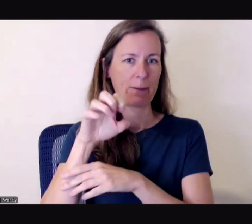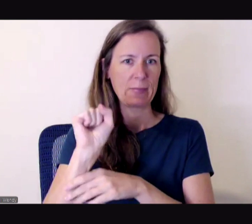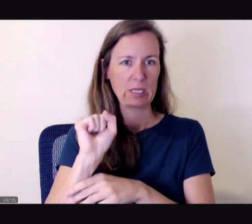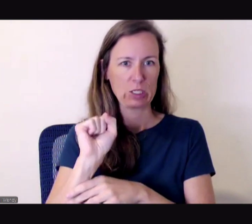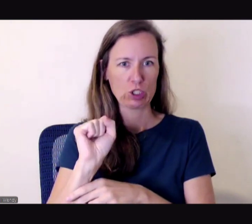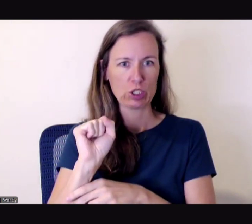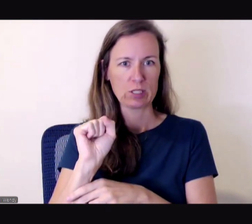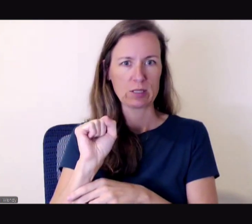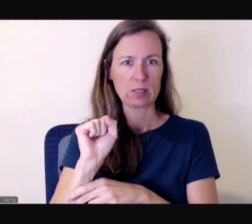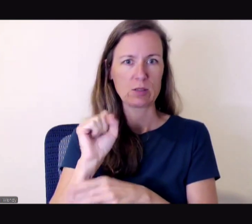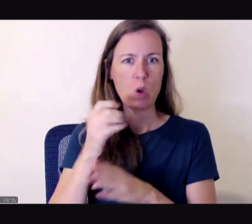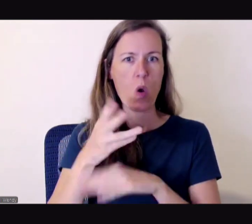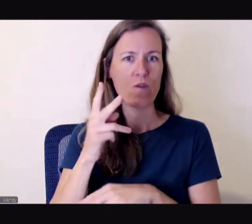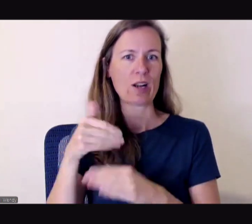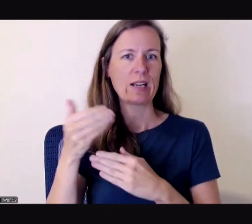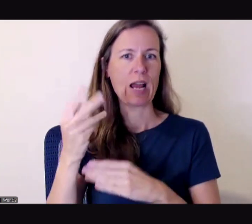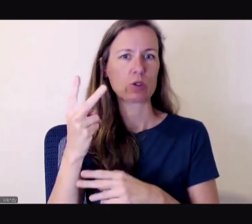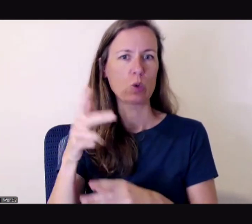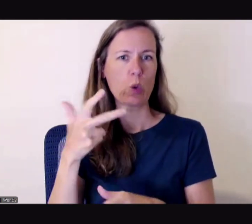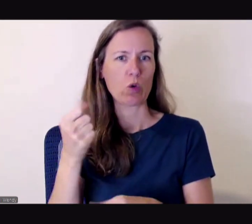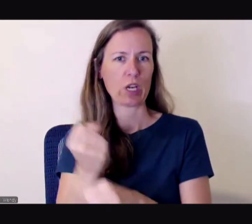colleague, Aja Pram.